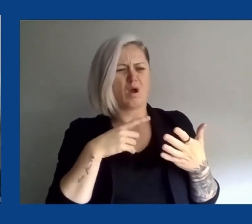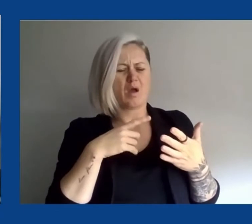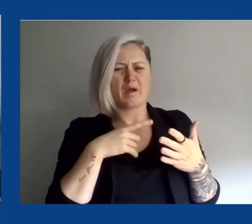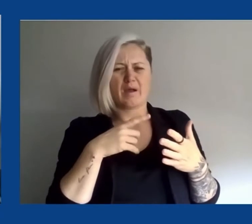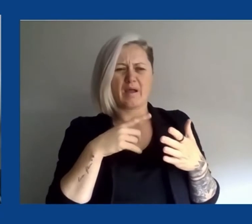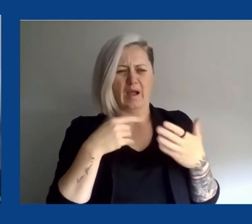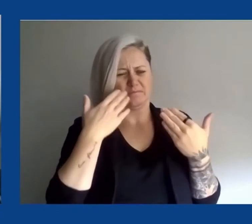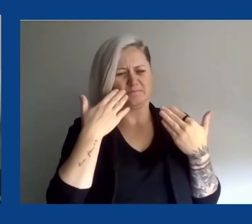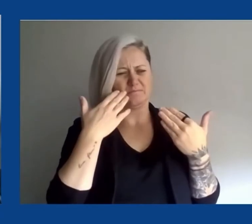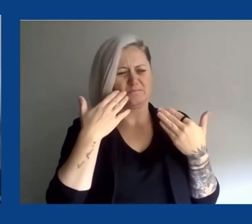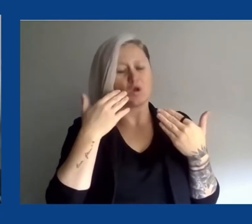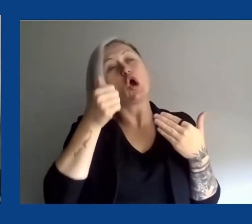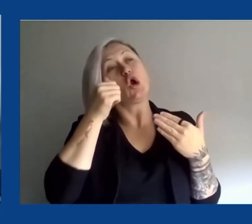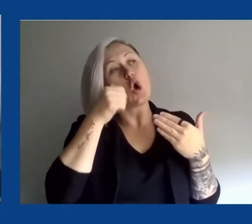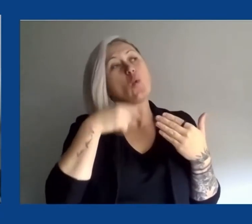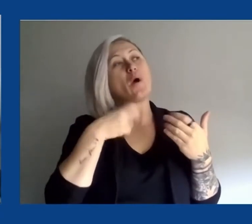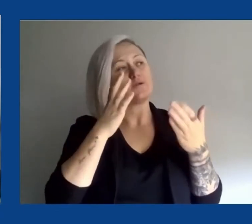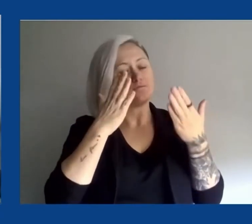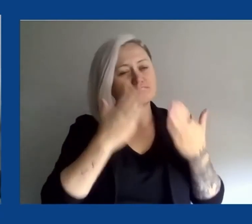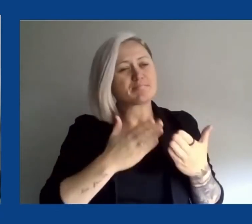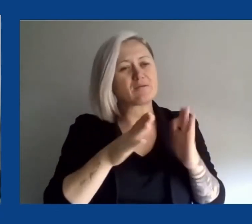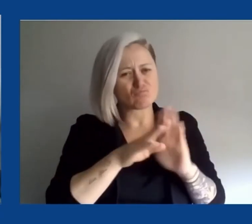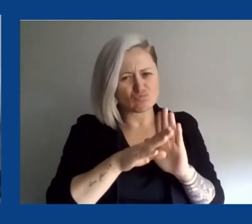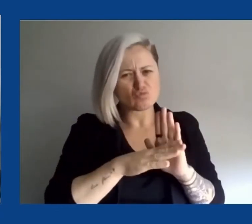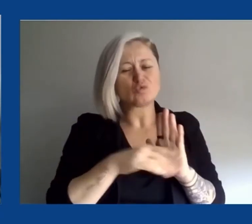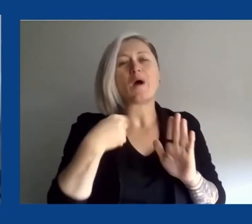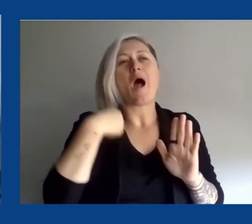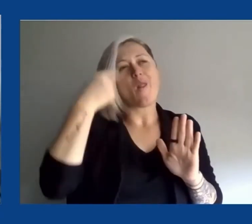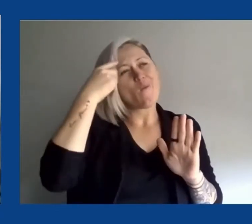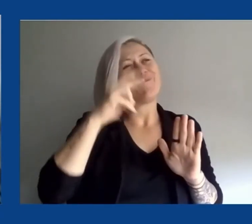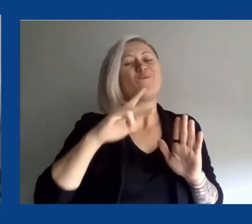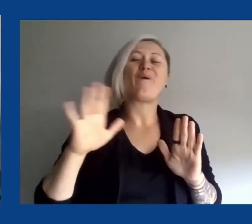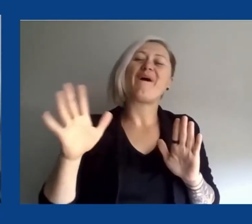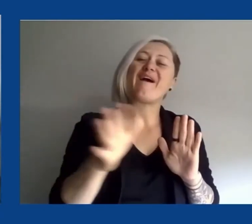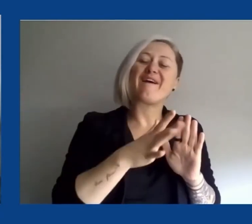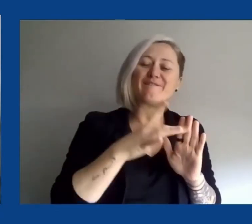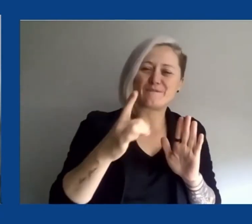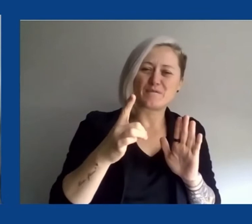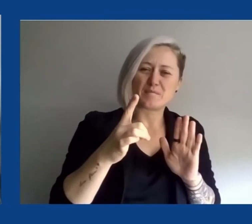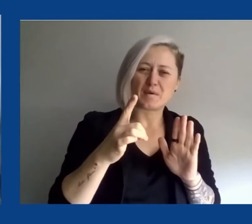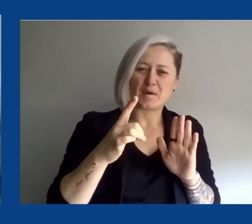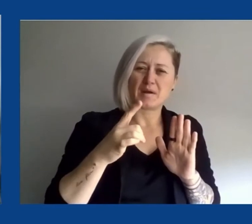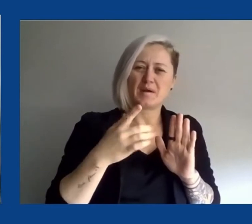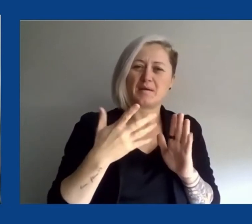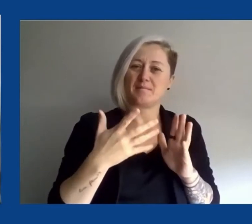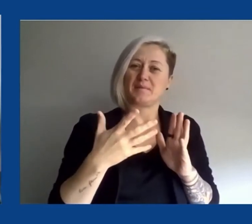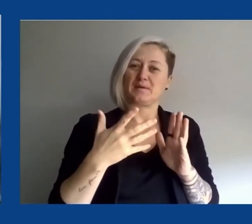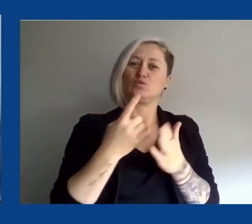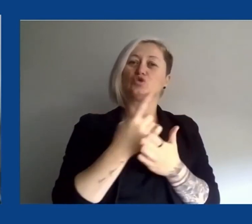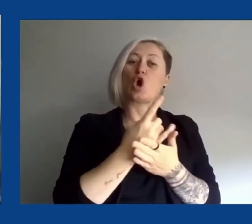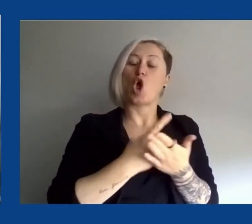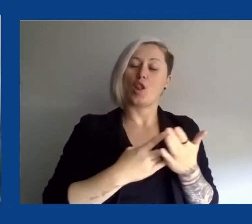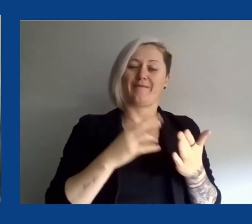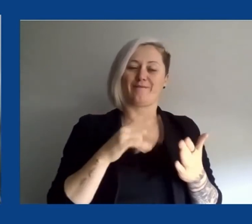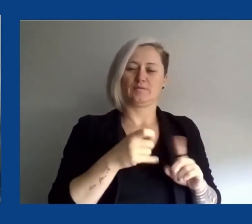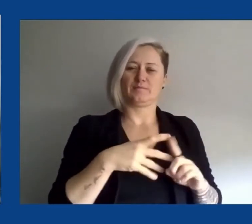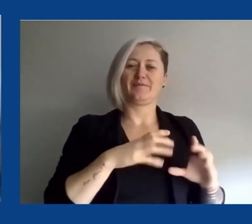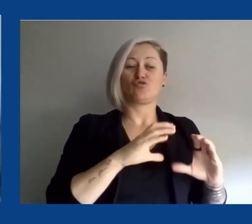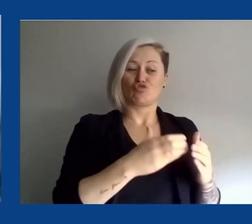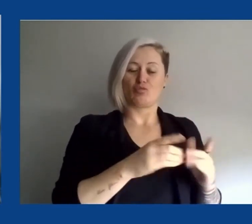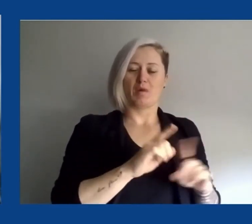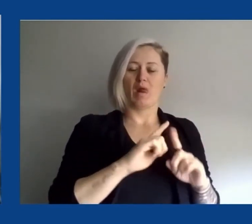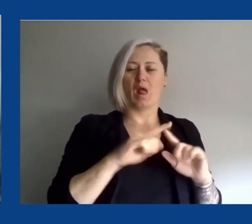knew we had to obey rules, and I thought that was for everybody, but it was for a particular group like